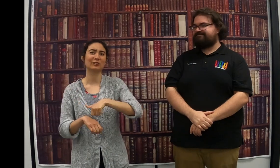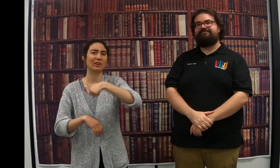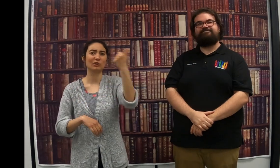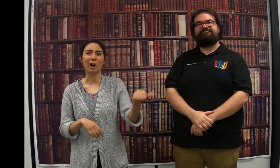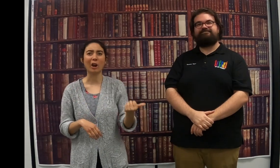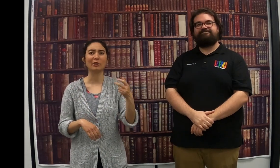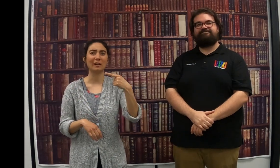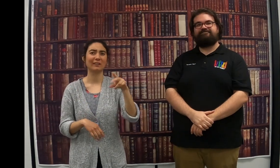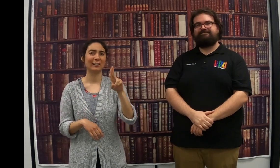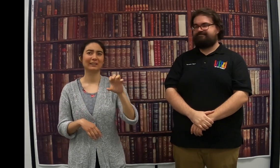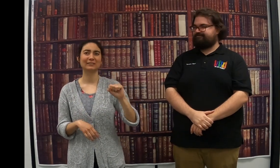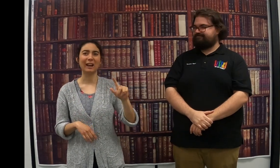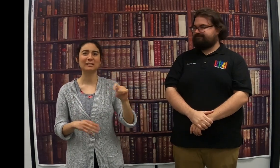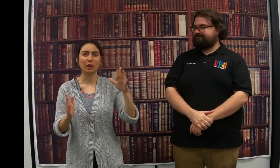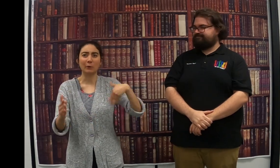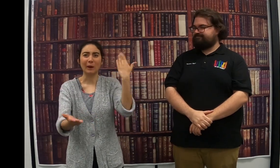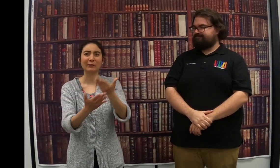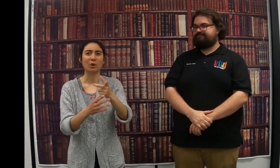who frequents our balconies.